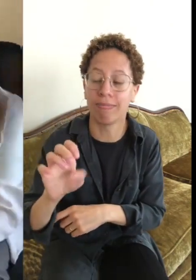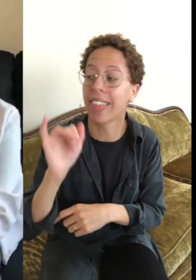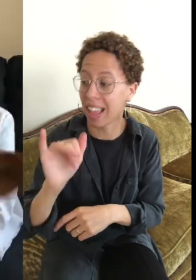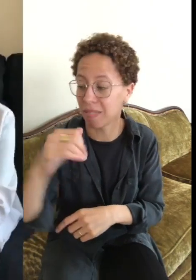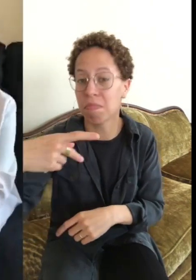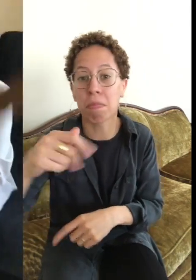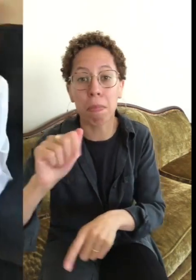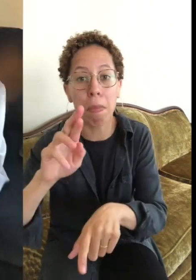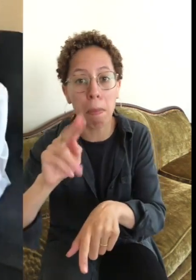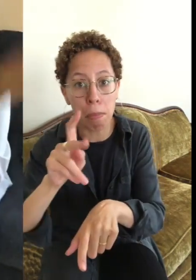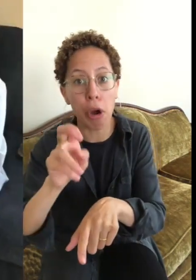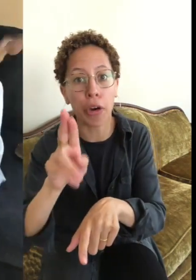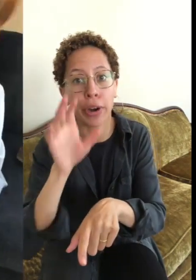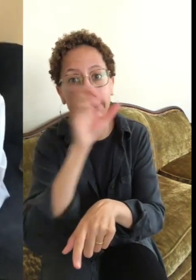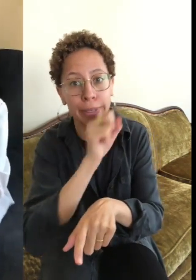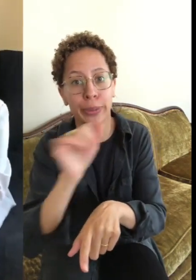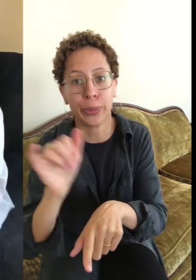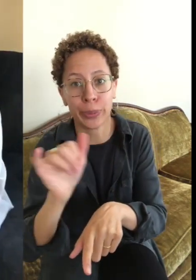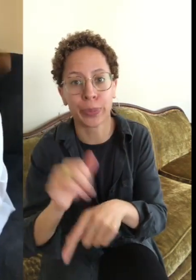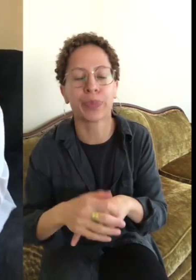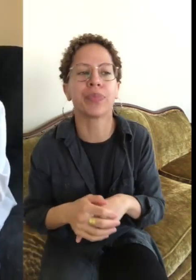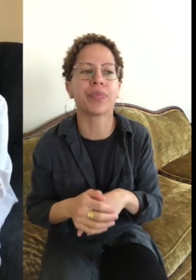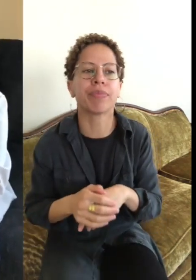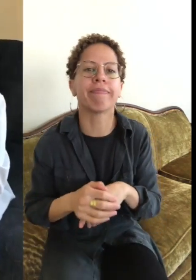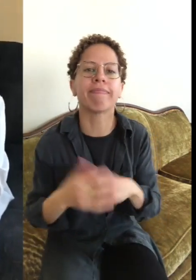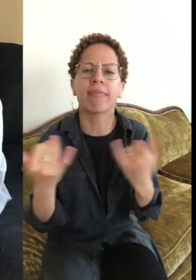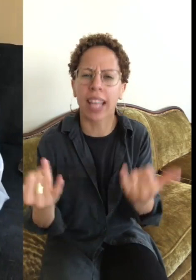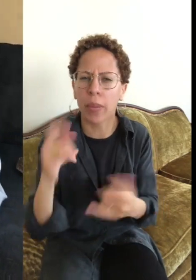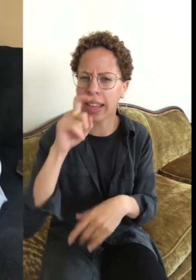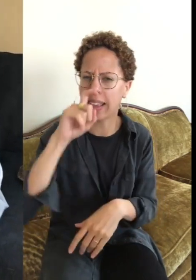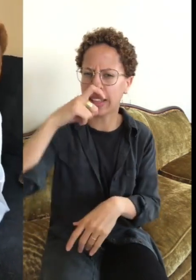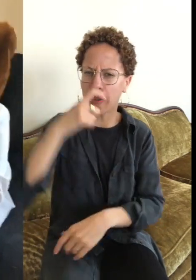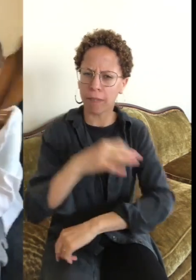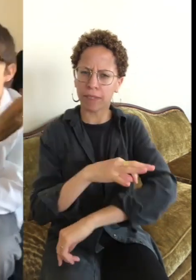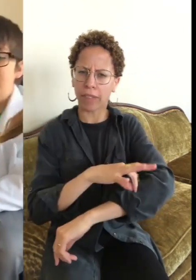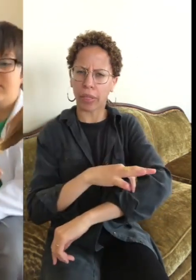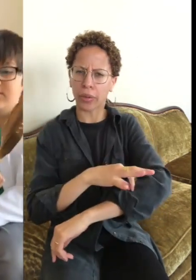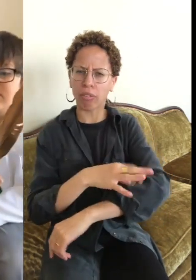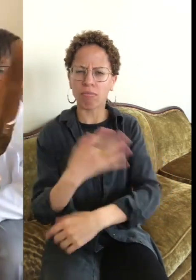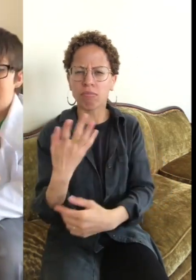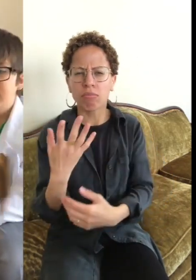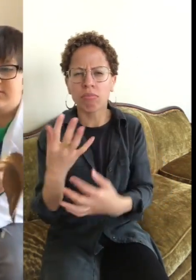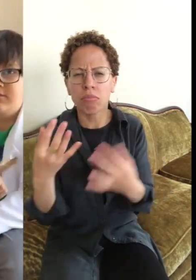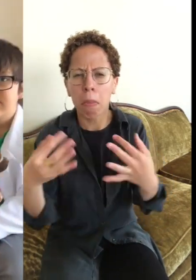well. So what do we need to remember about eagle feathers?